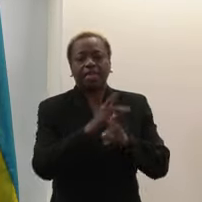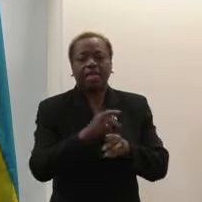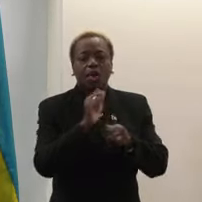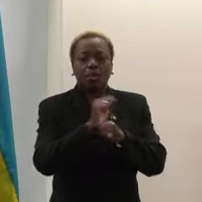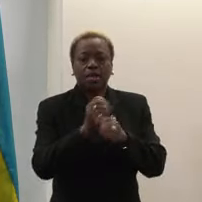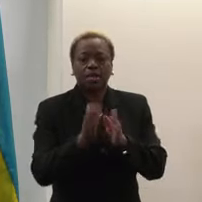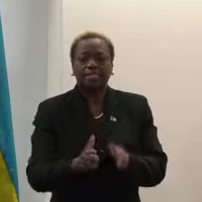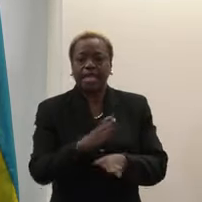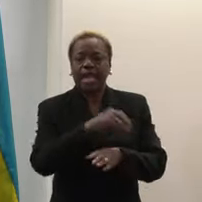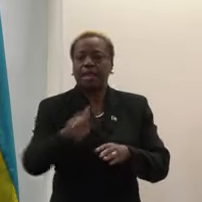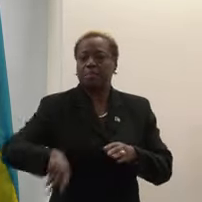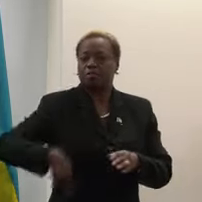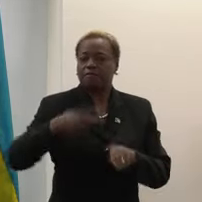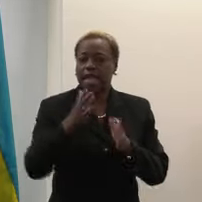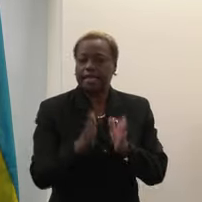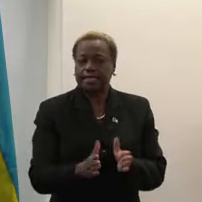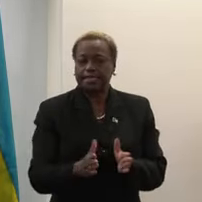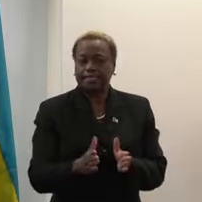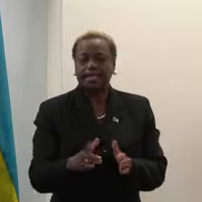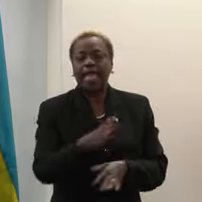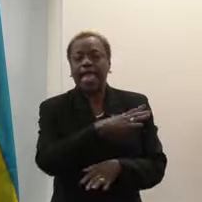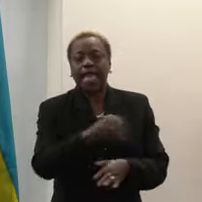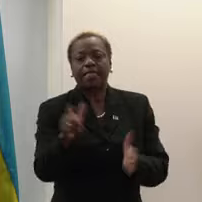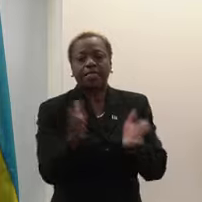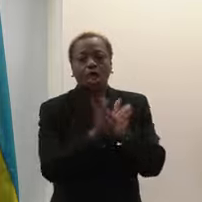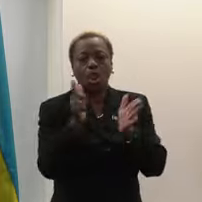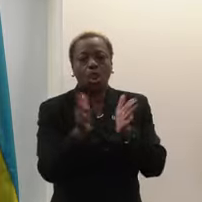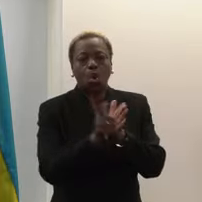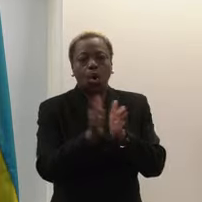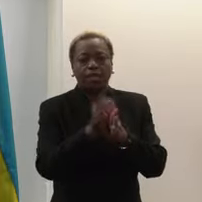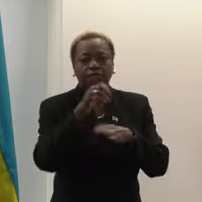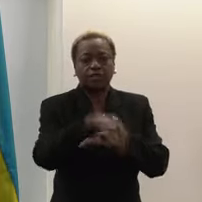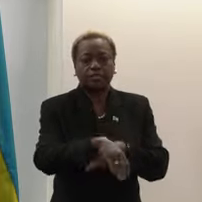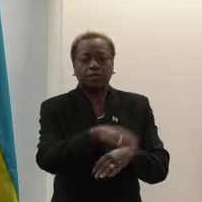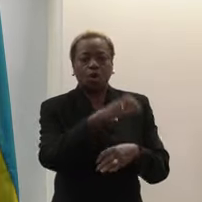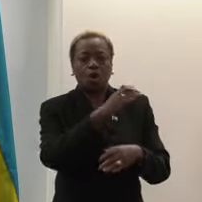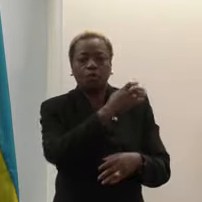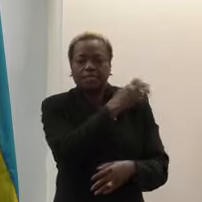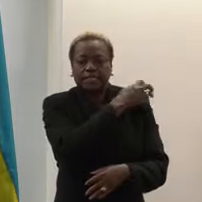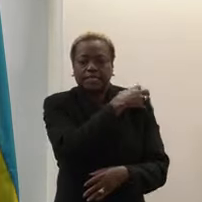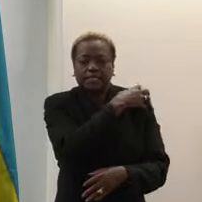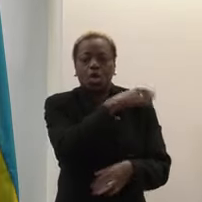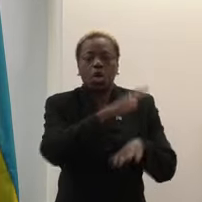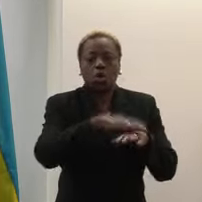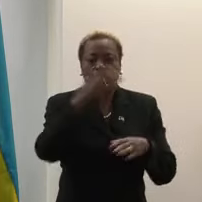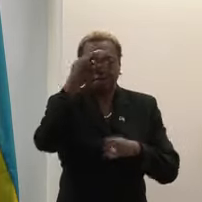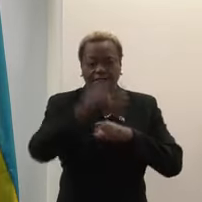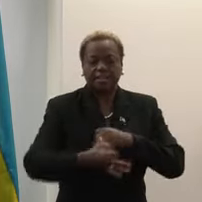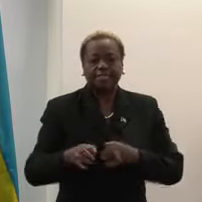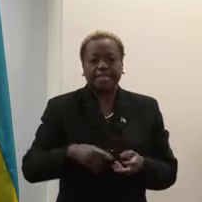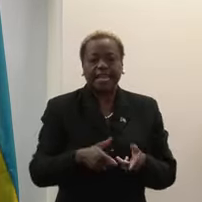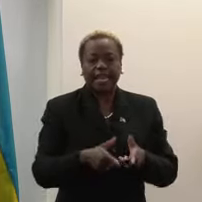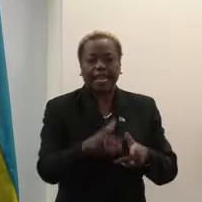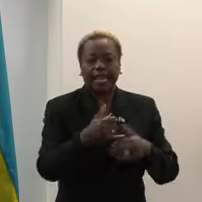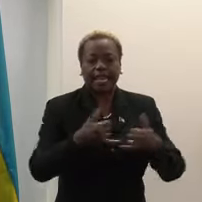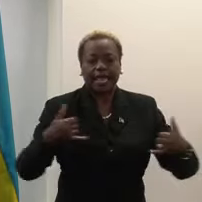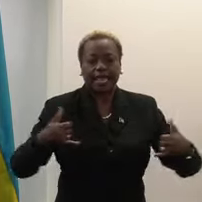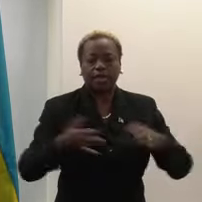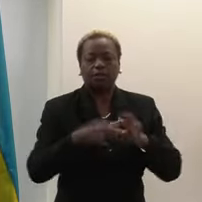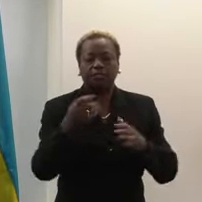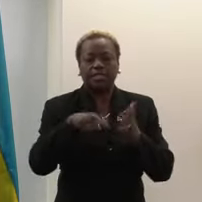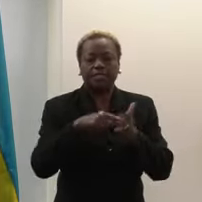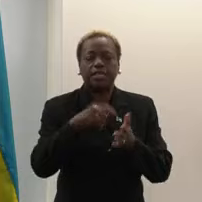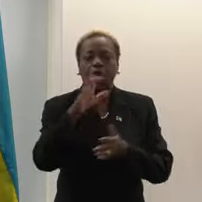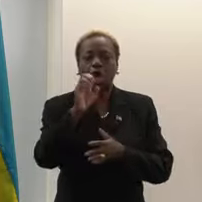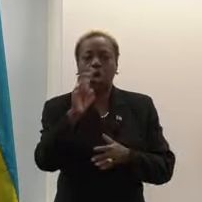and providers and the law enforcement officers who are on the front line of this